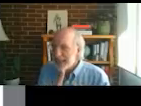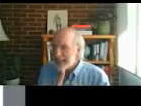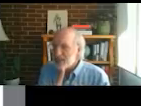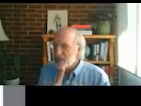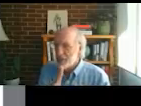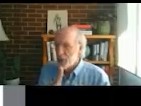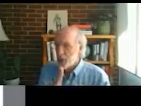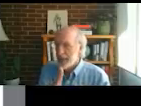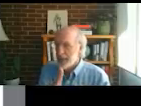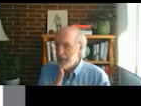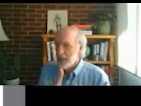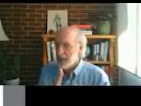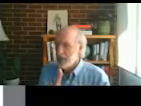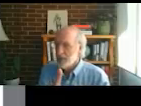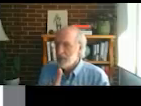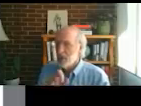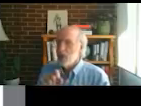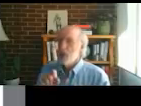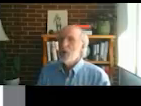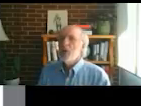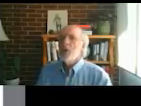of transferring